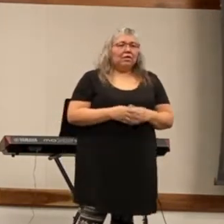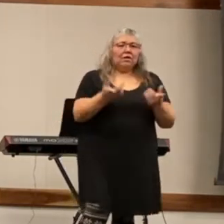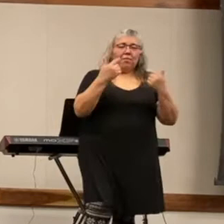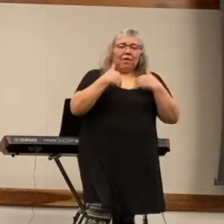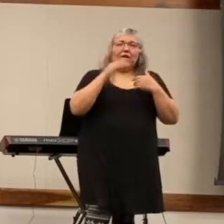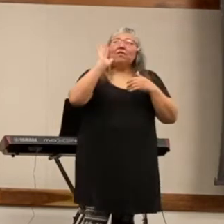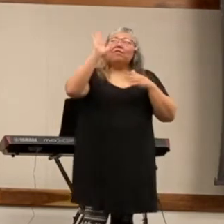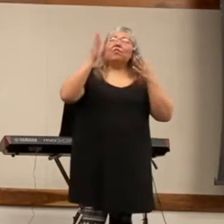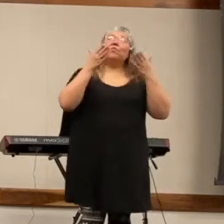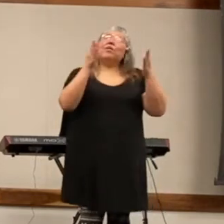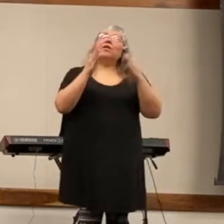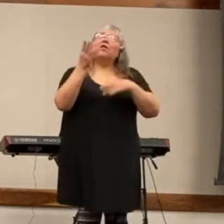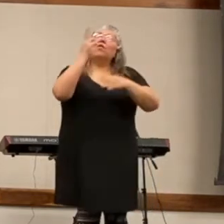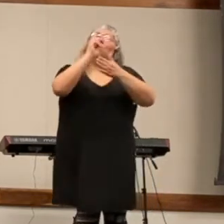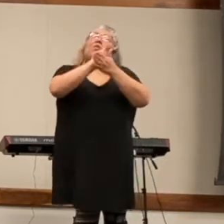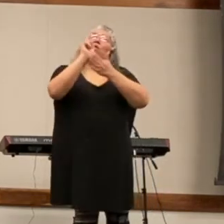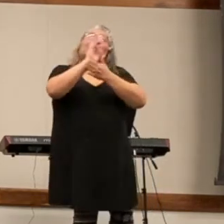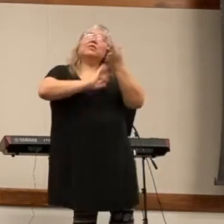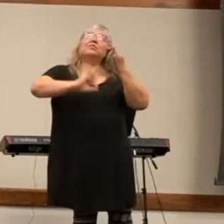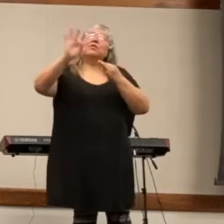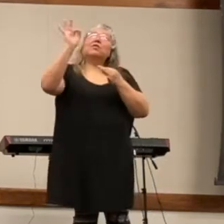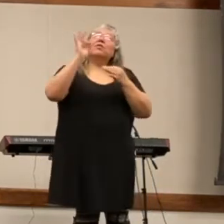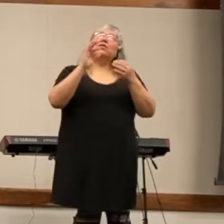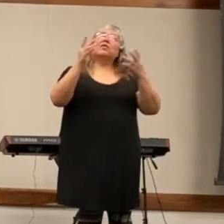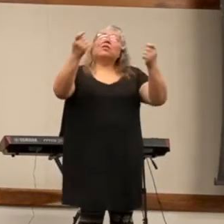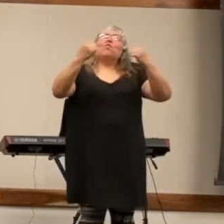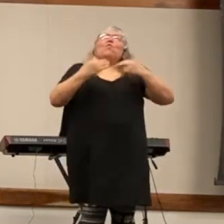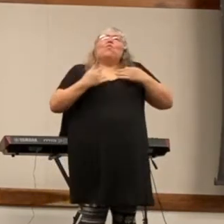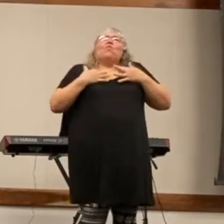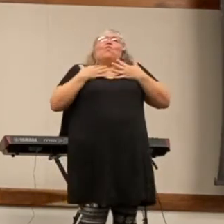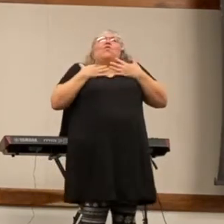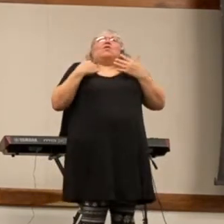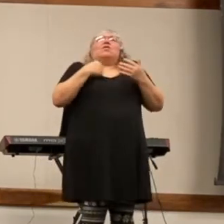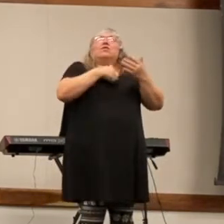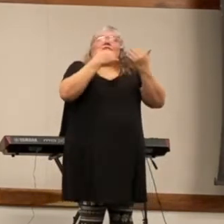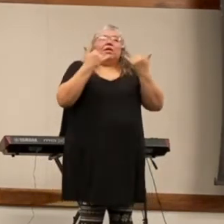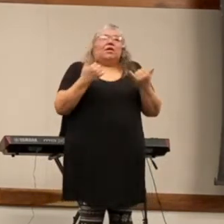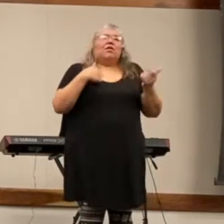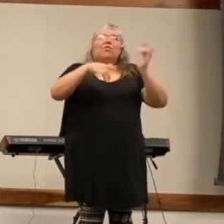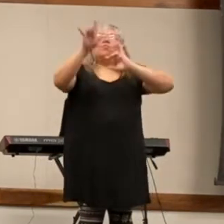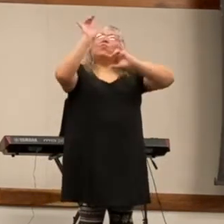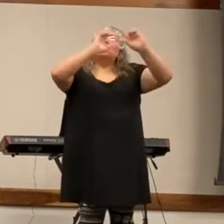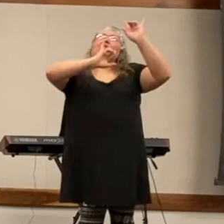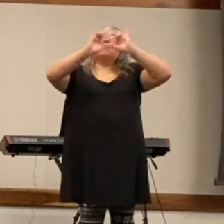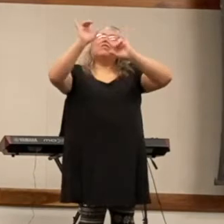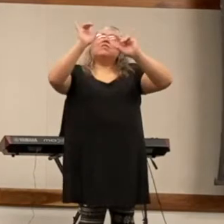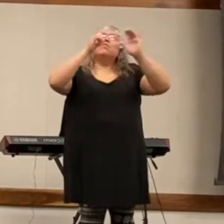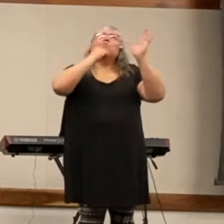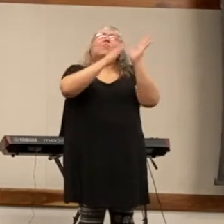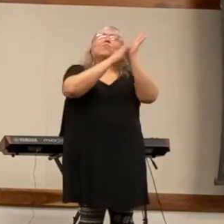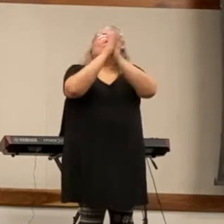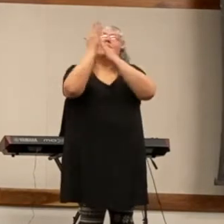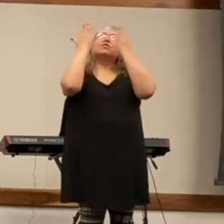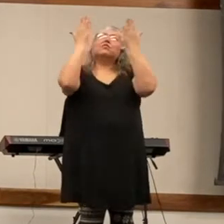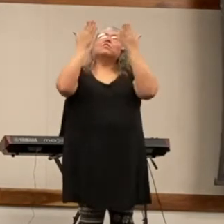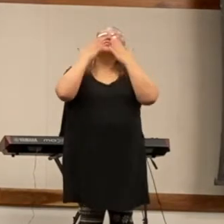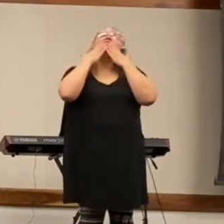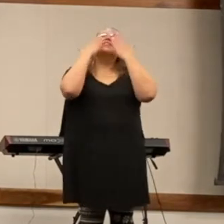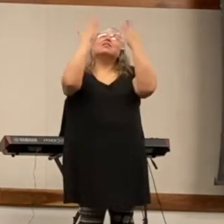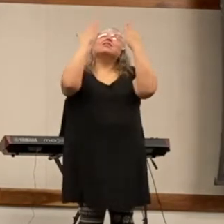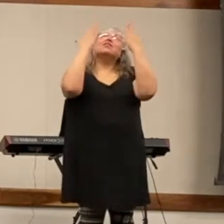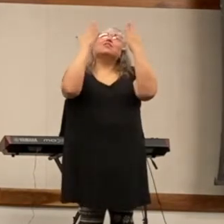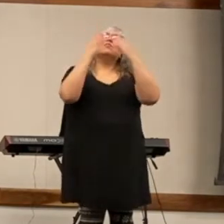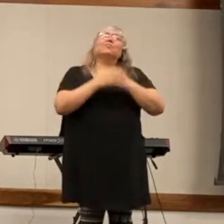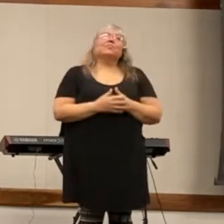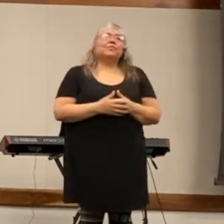Spirit, just engulf us right now. We love you. We praise you. We thank you.